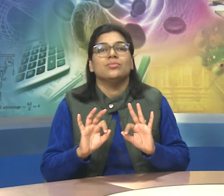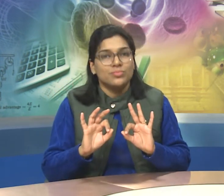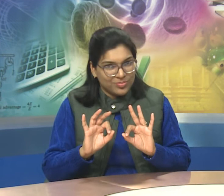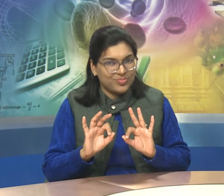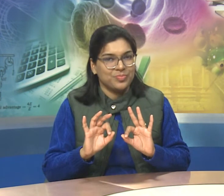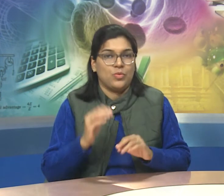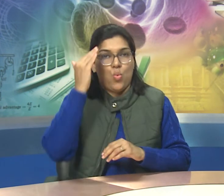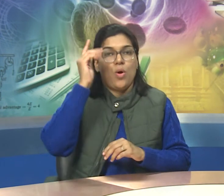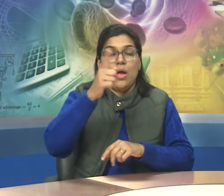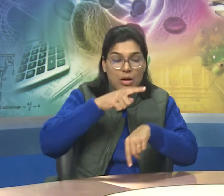all.